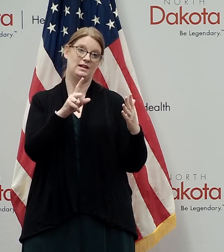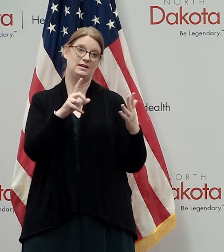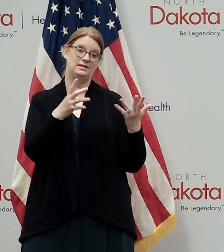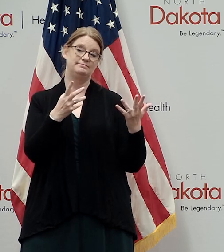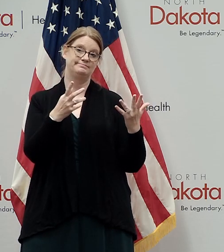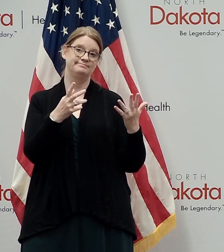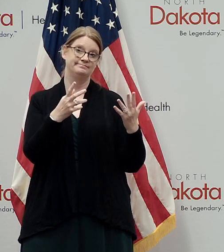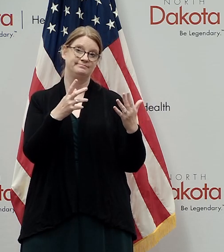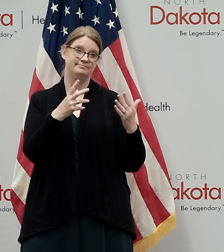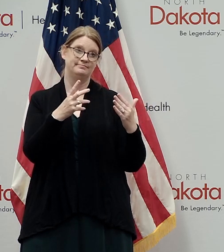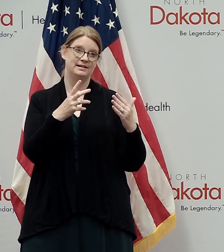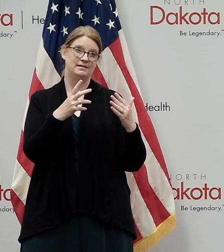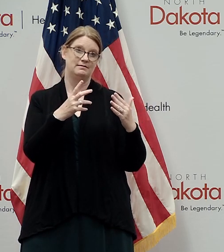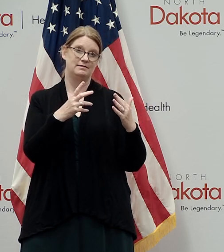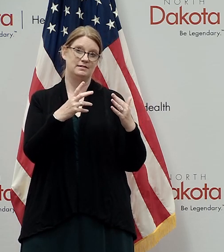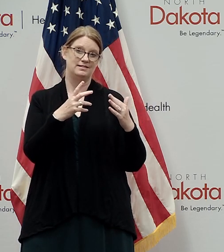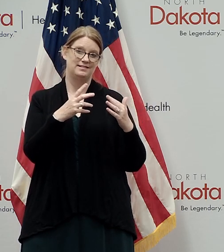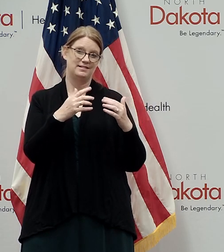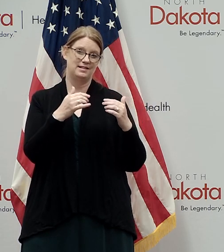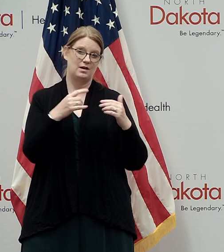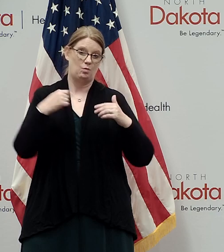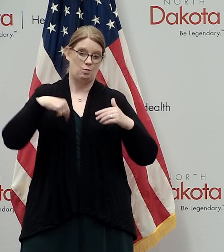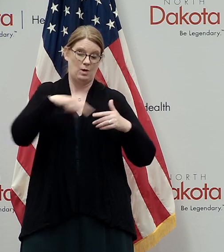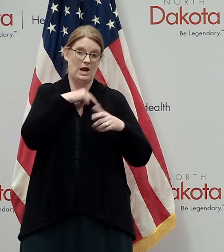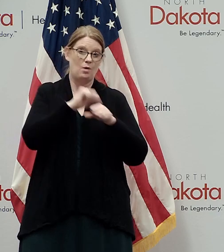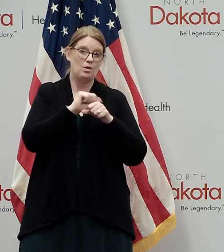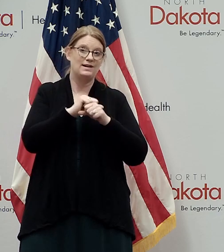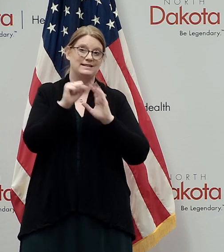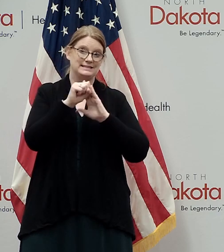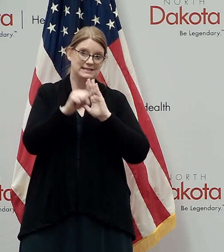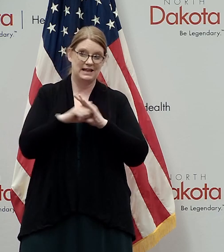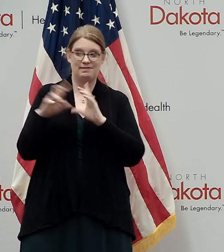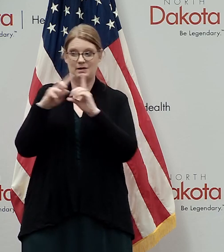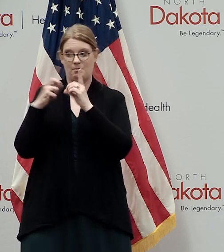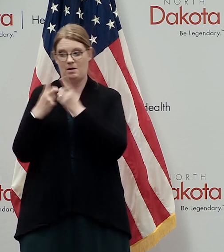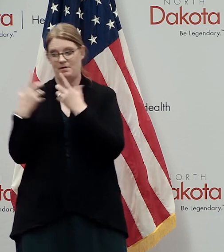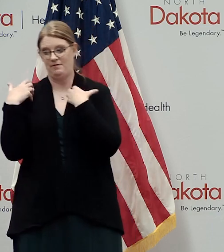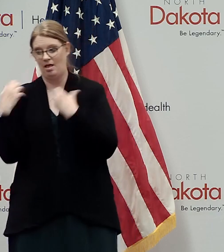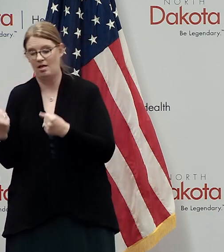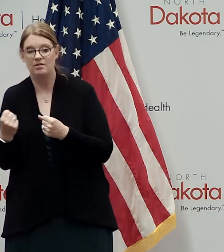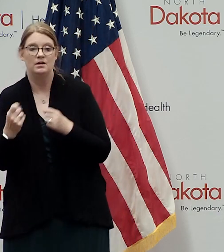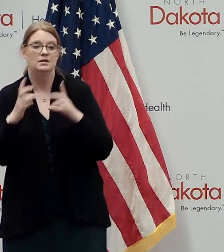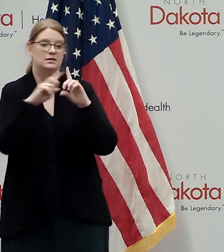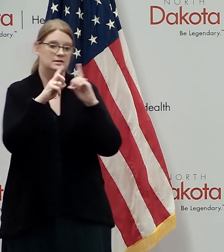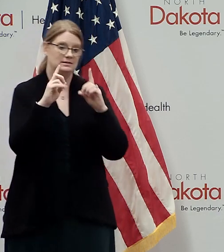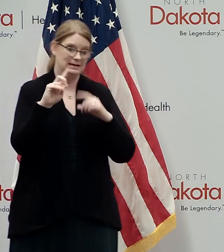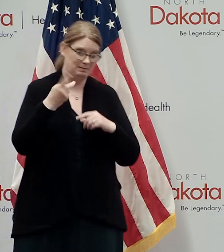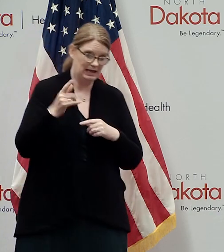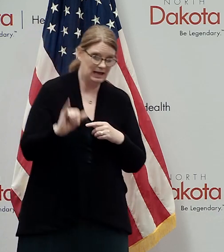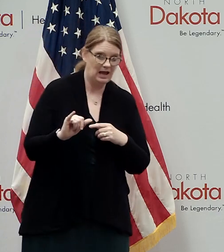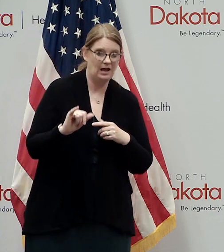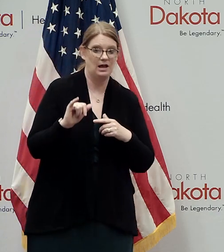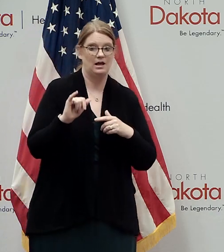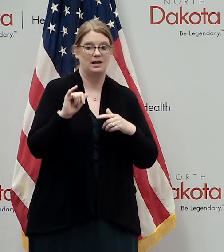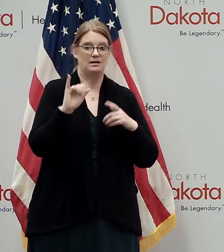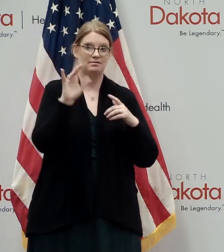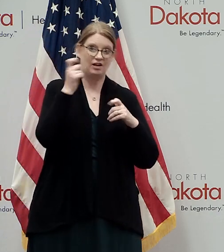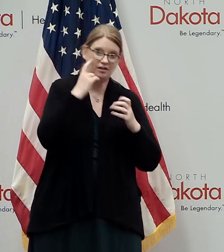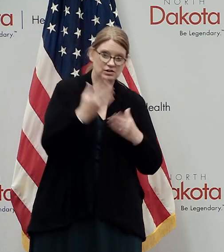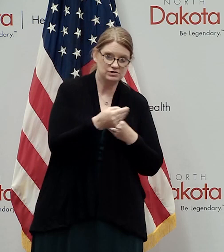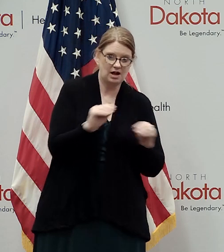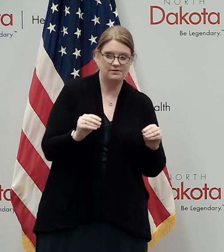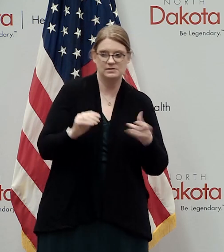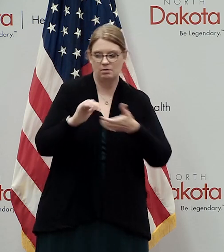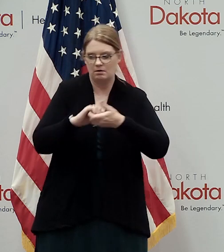tone that that's how we are working together at the state. The Department of Health is working with the Department of Public Instruction. So too, we hope that